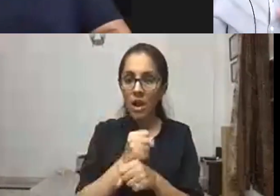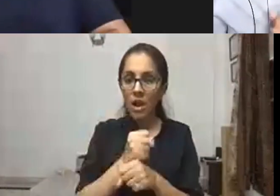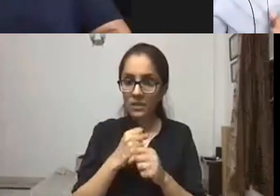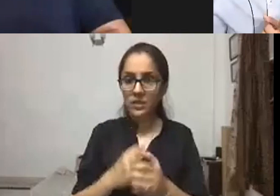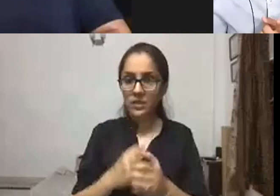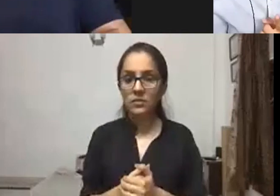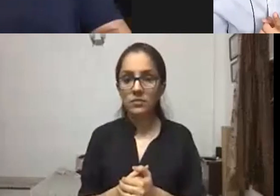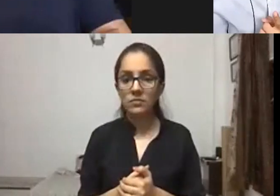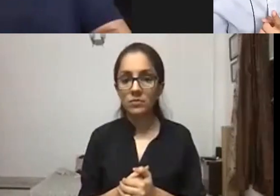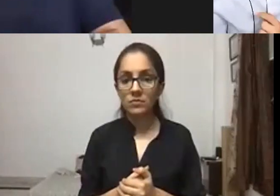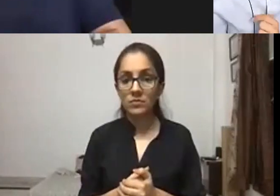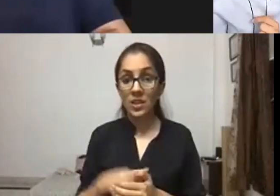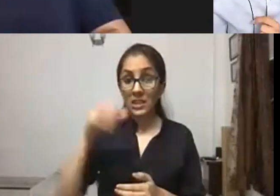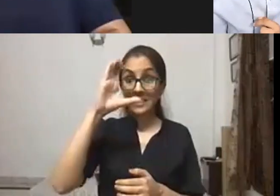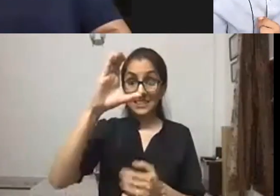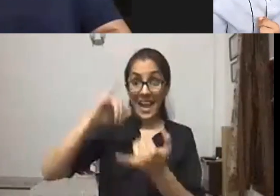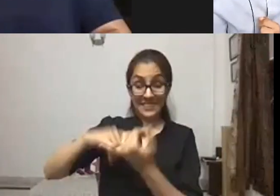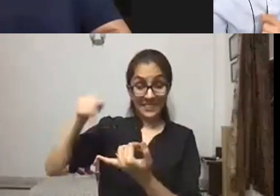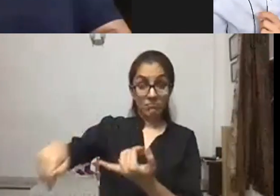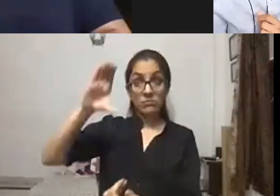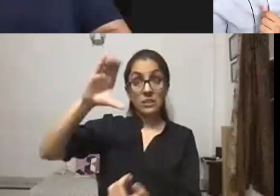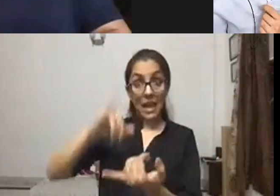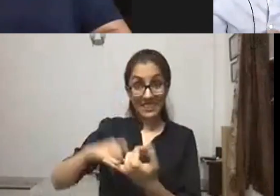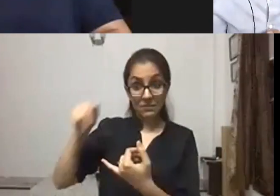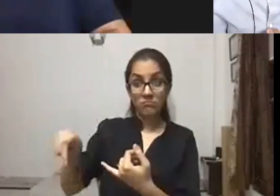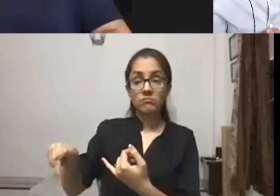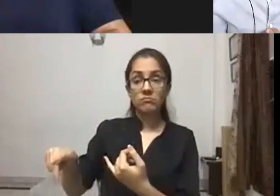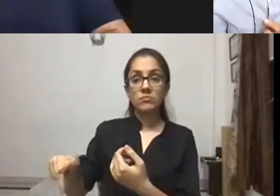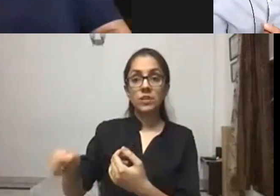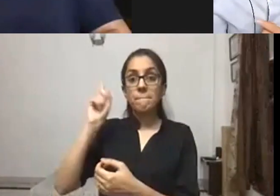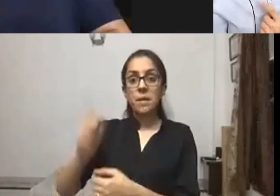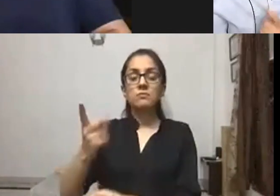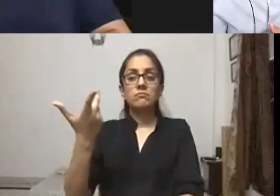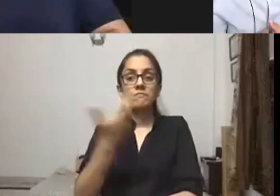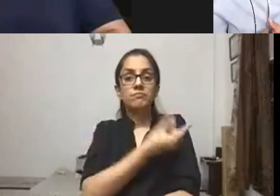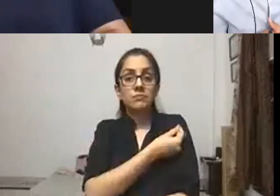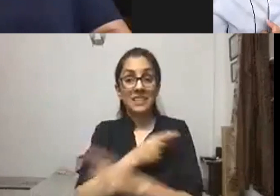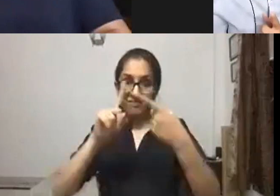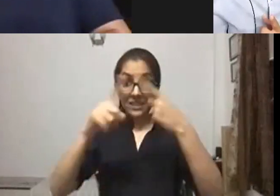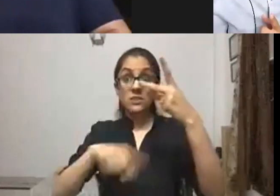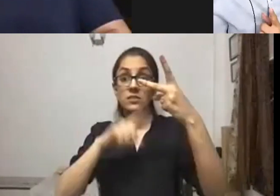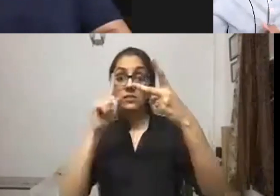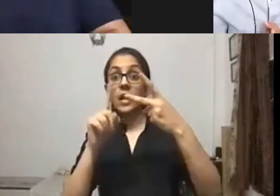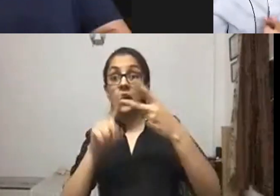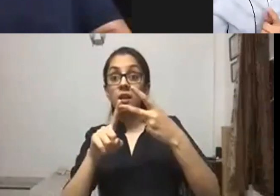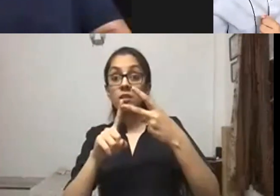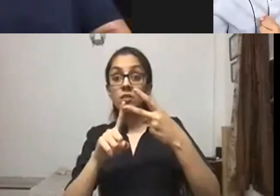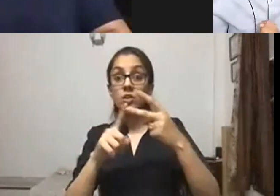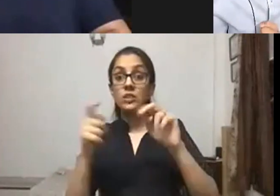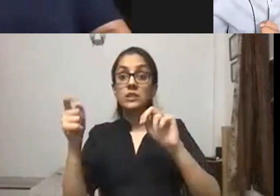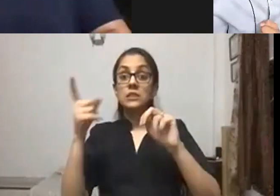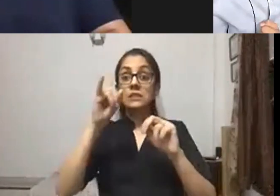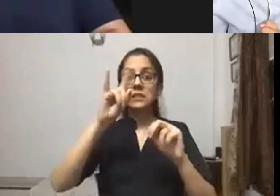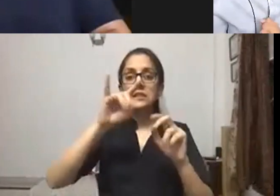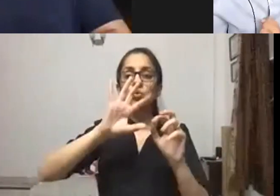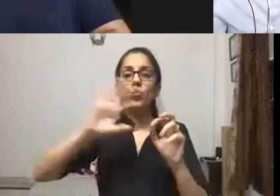that for Covishield, you have to take your dose second dose after 12 to 16